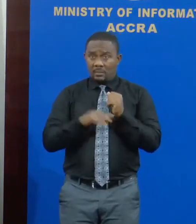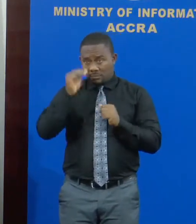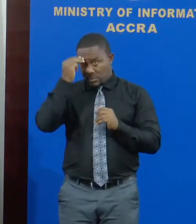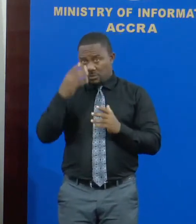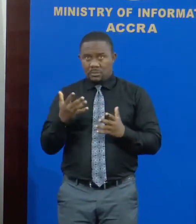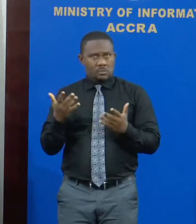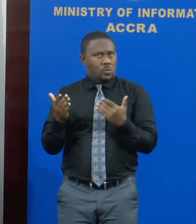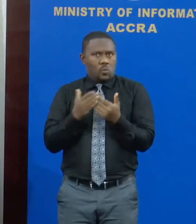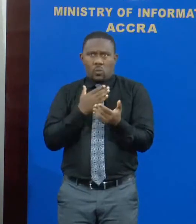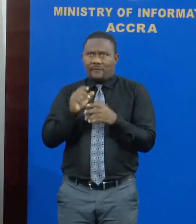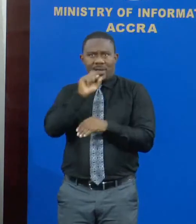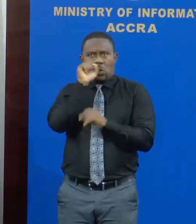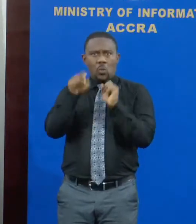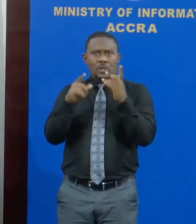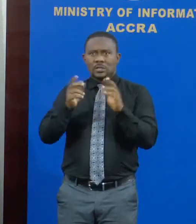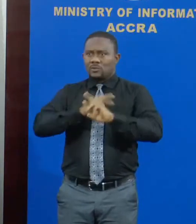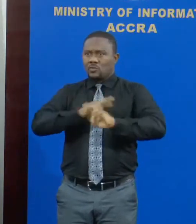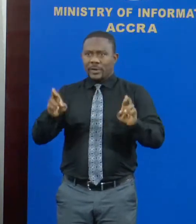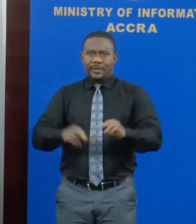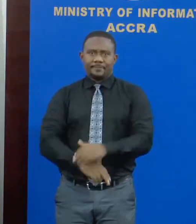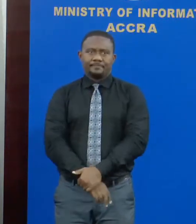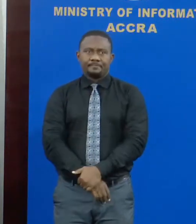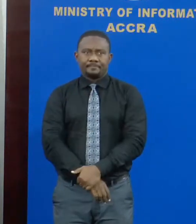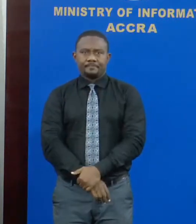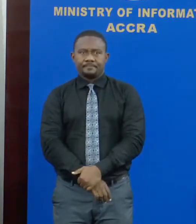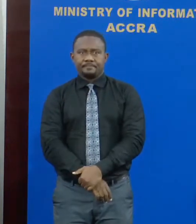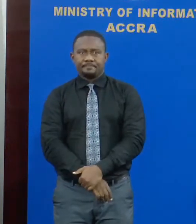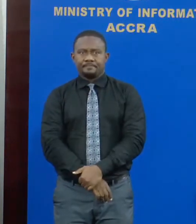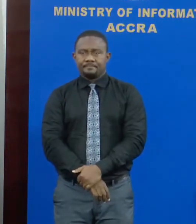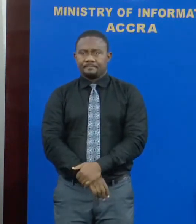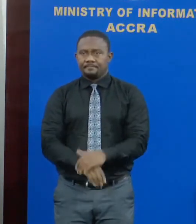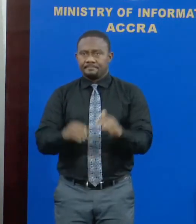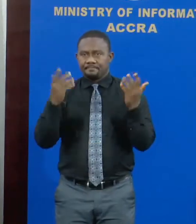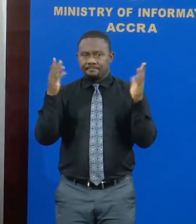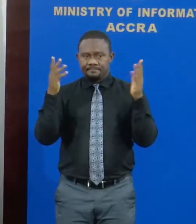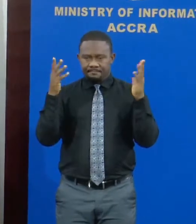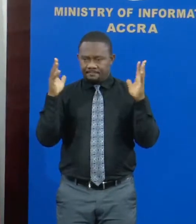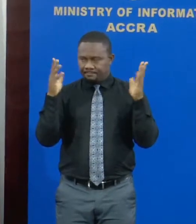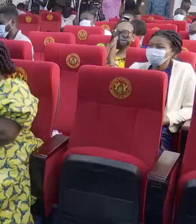ready to take your questions. Thank you.